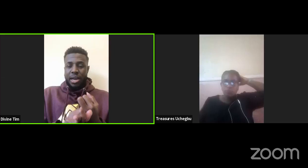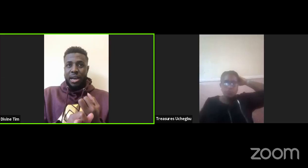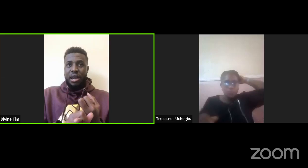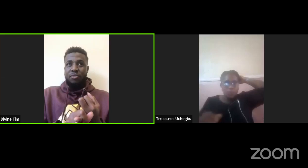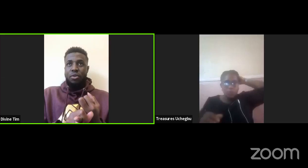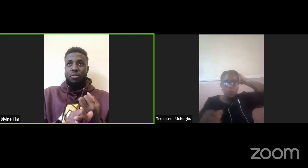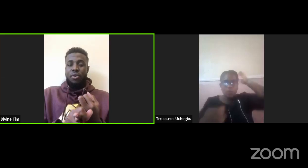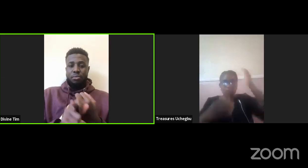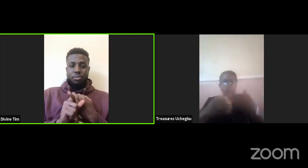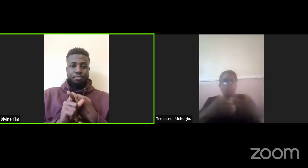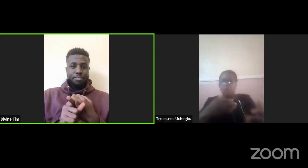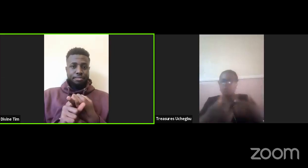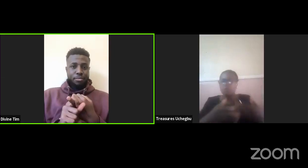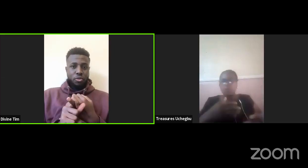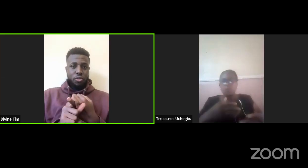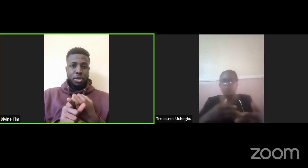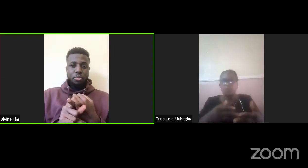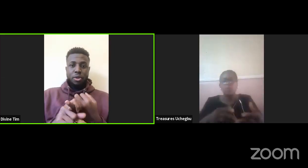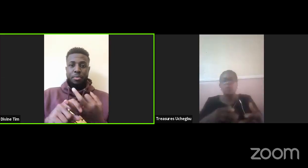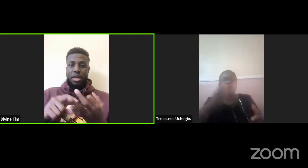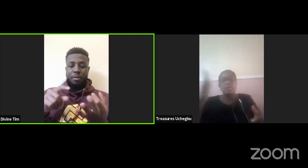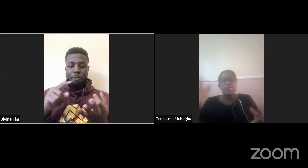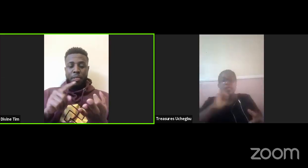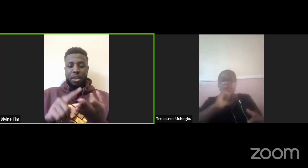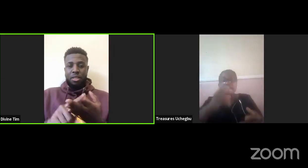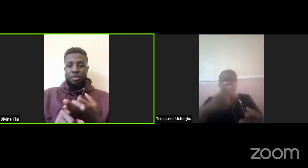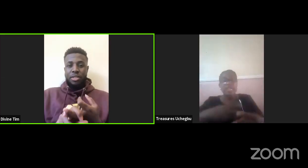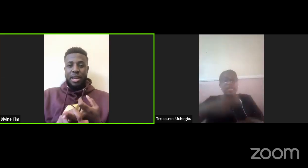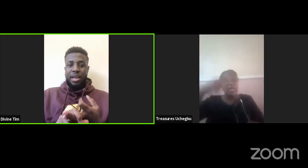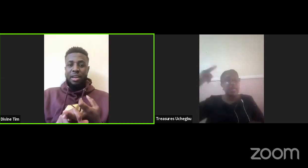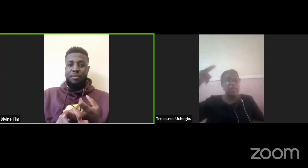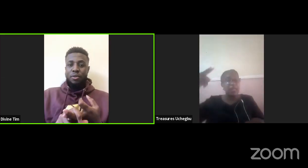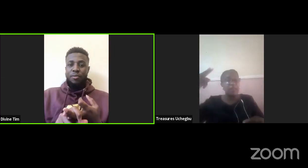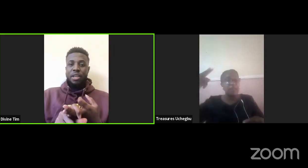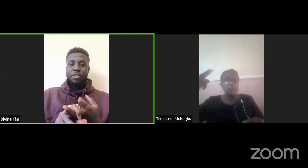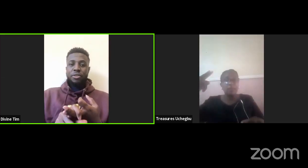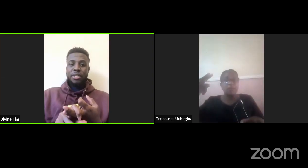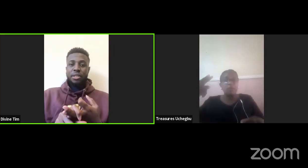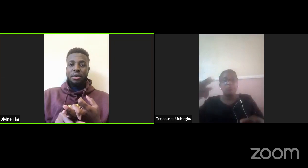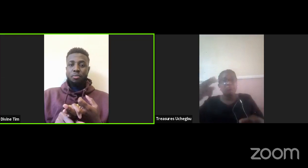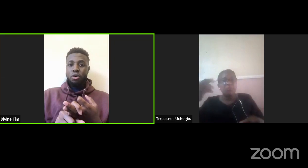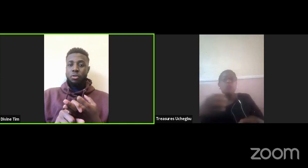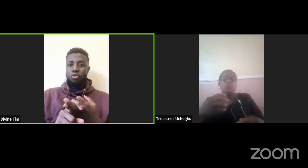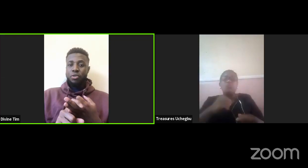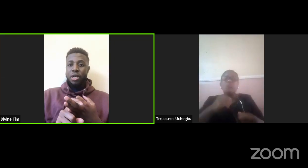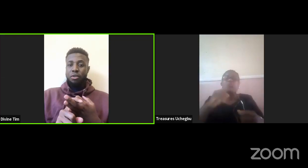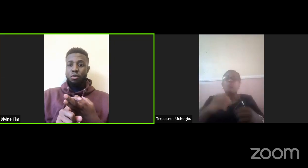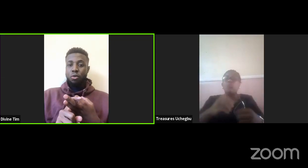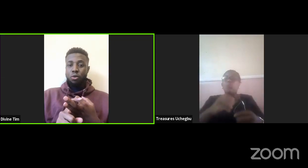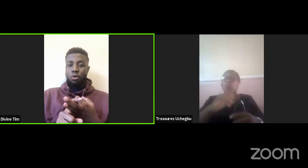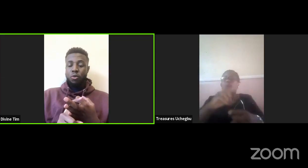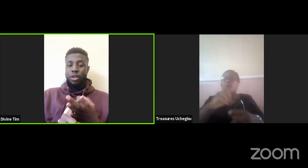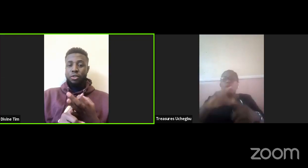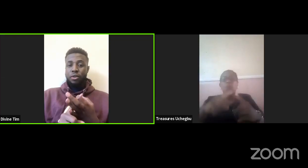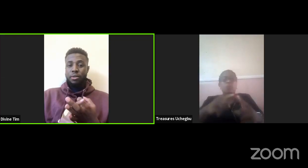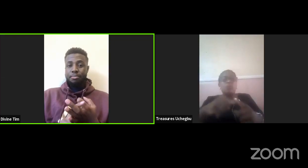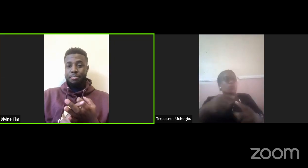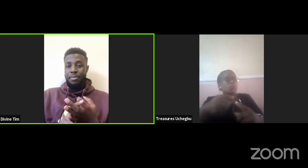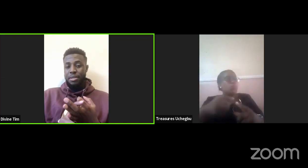there is high level of unemployment, there is high level of illiteracy because children cannot go to